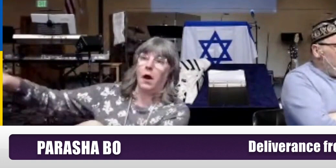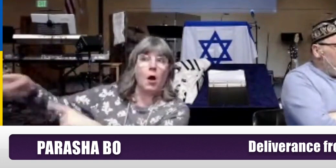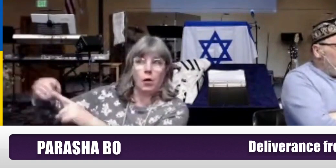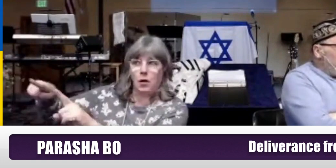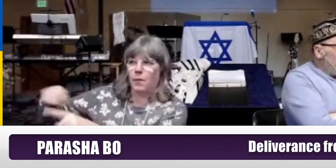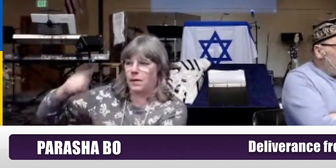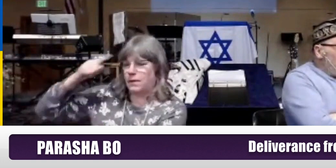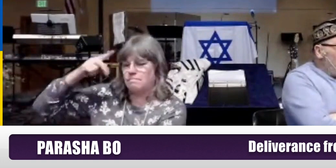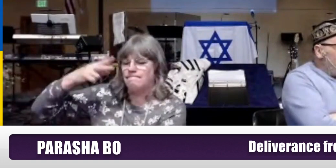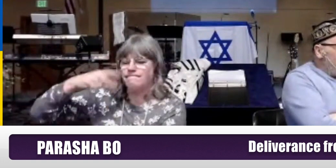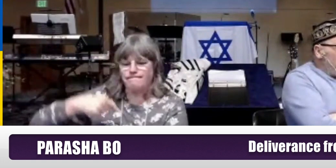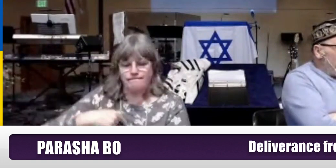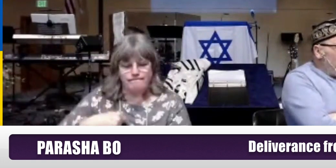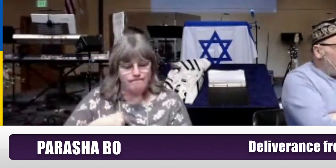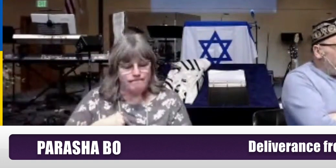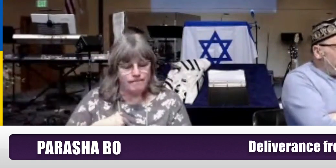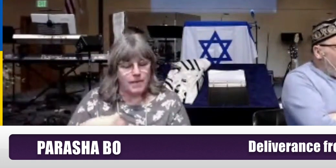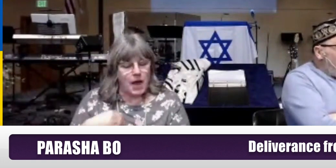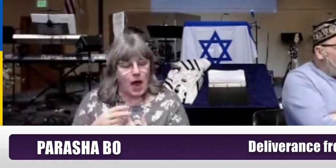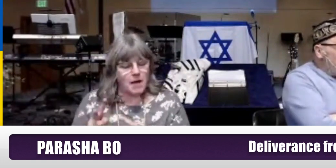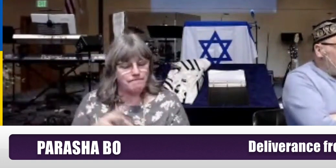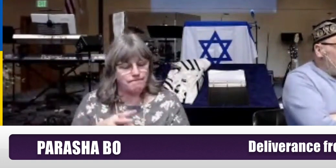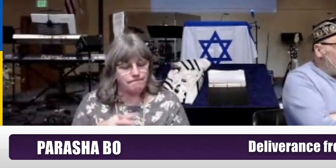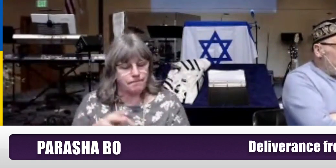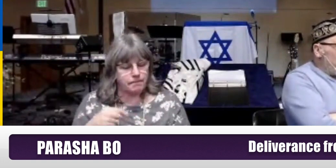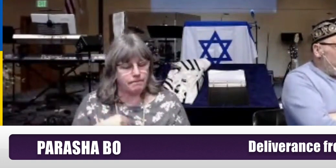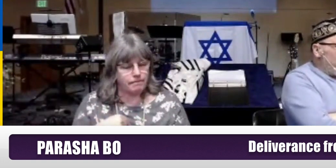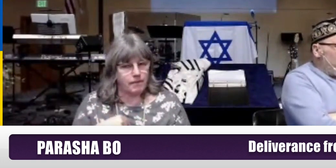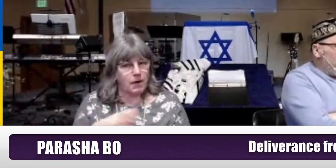generation, but a story belonging to us as